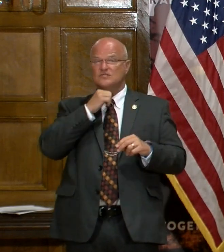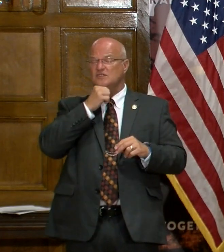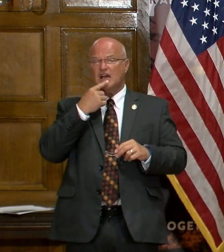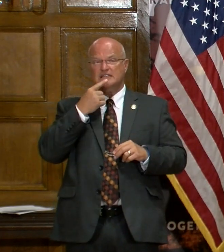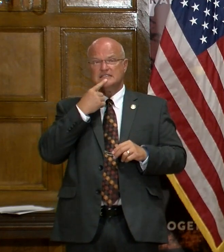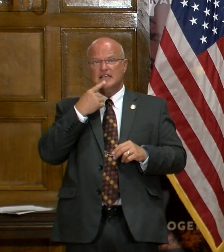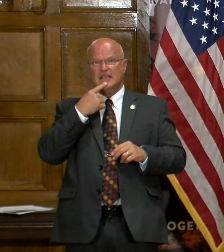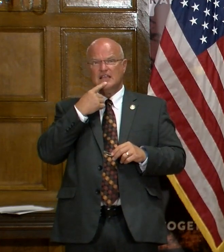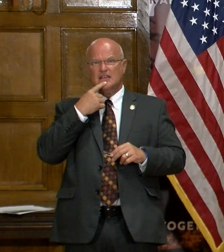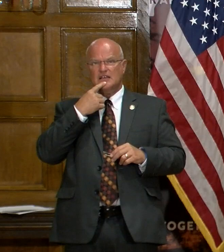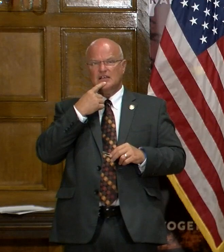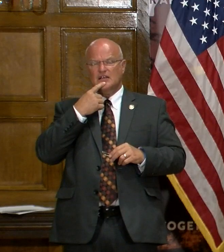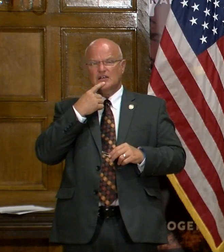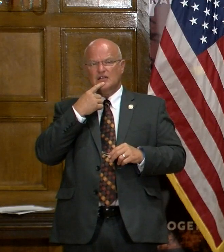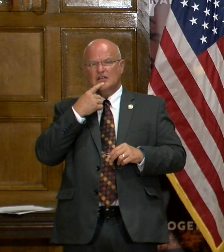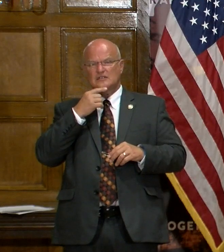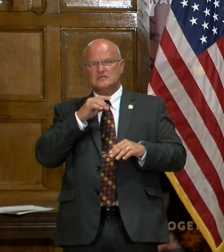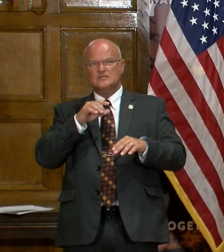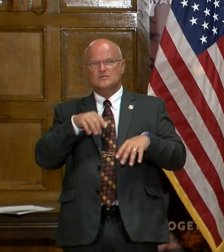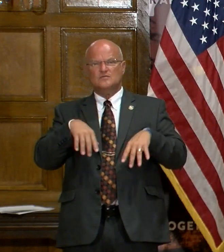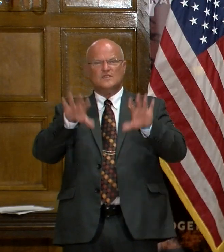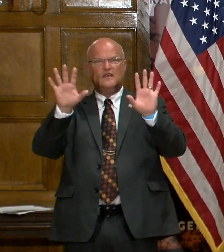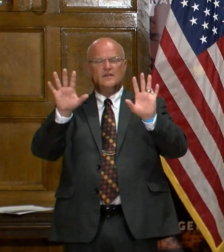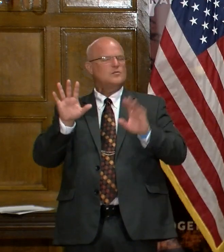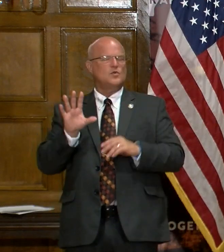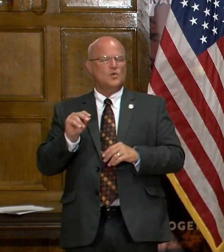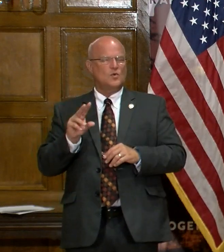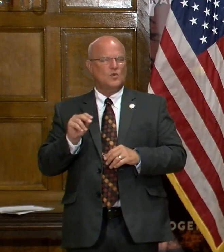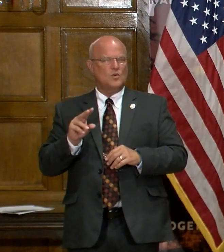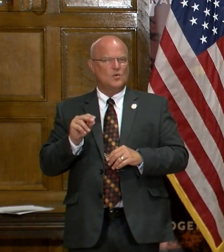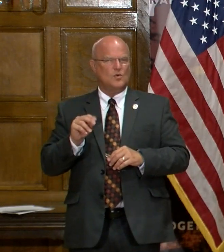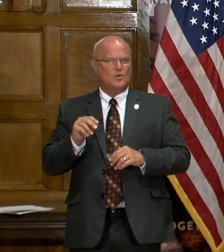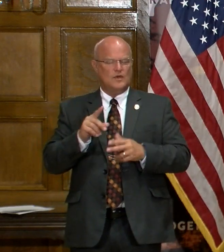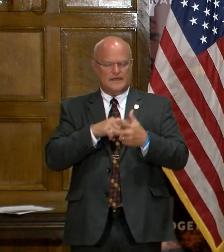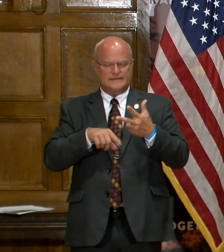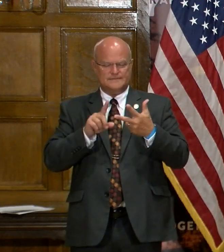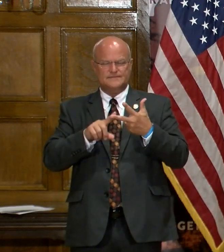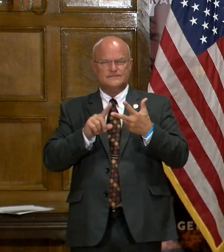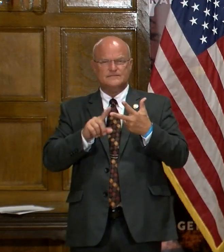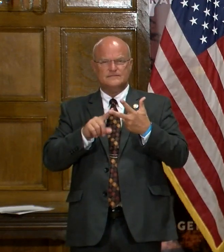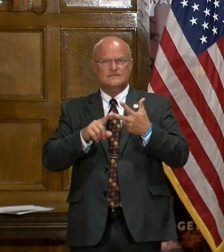not saying we need to back off from the season. And then you look at it from the